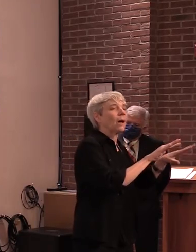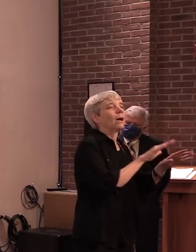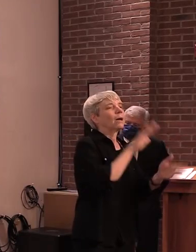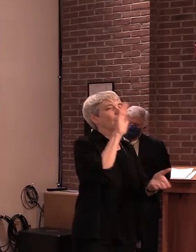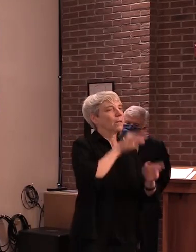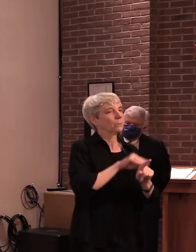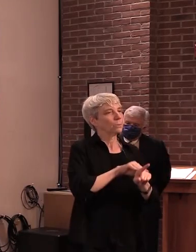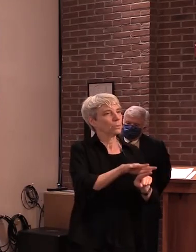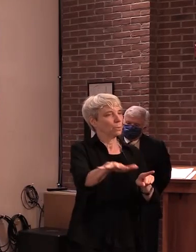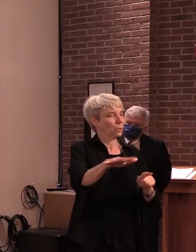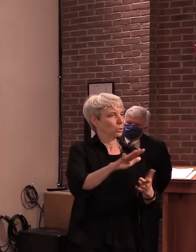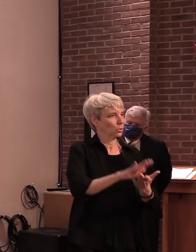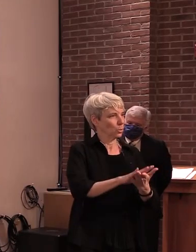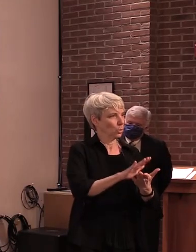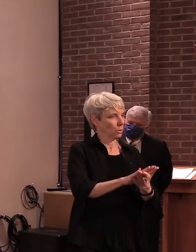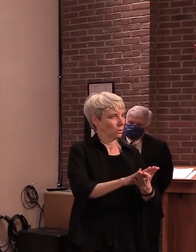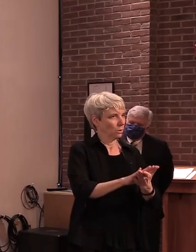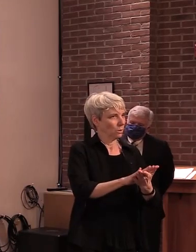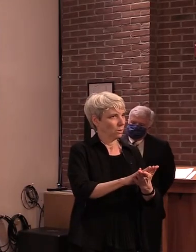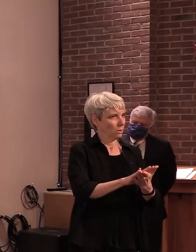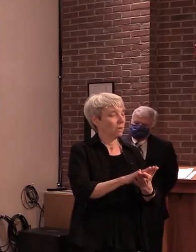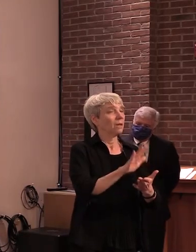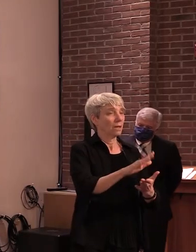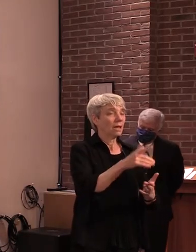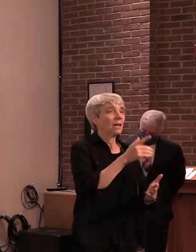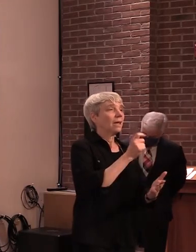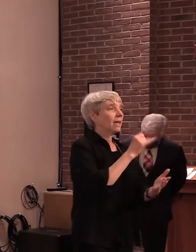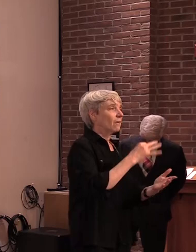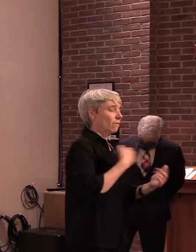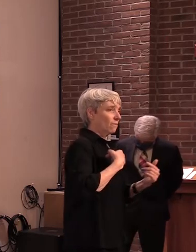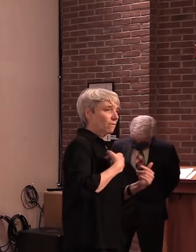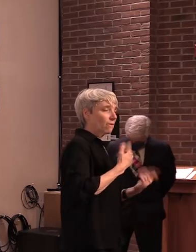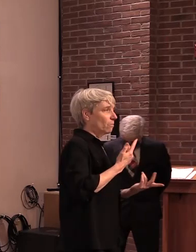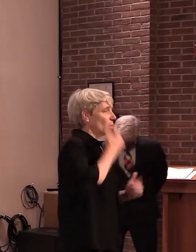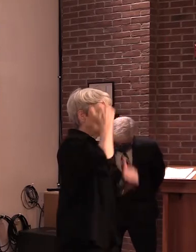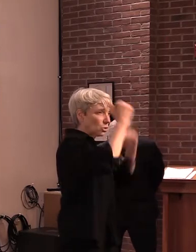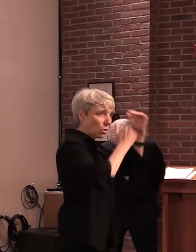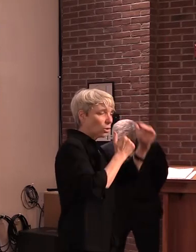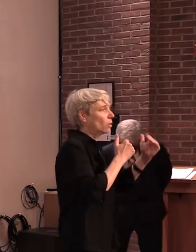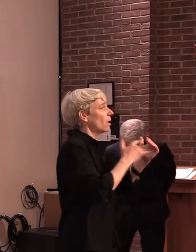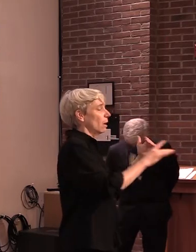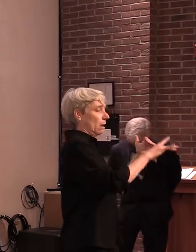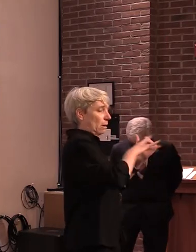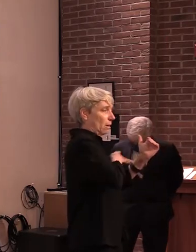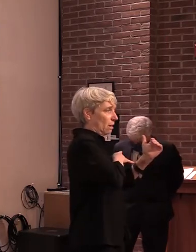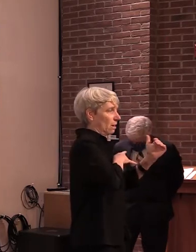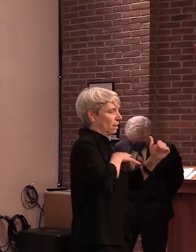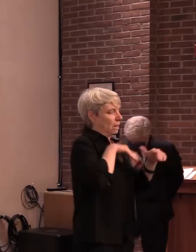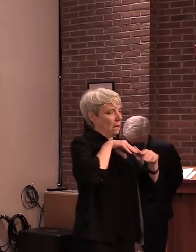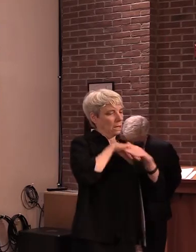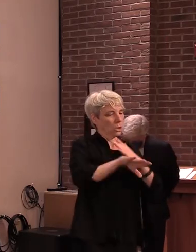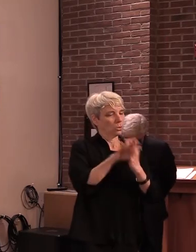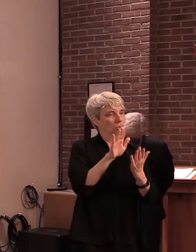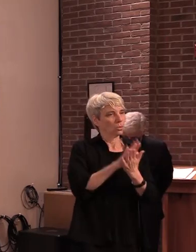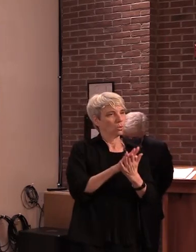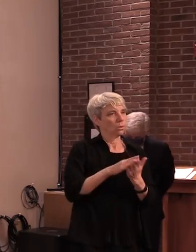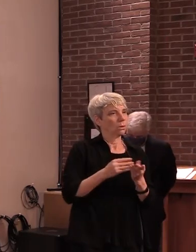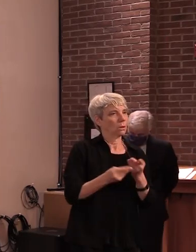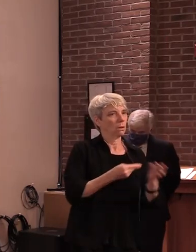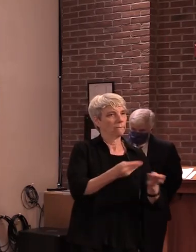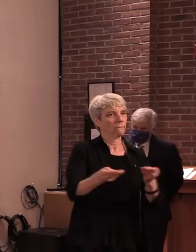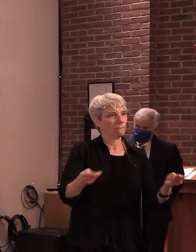virus to a child who might then harbor a virus at a high concentration like this study showed, or not, because we don't really know